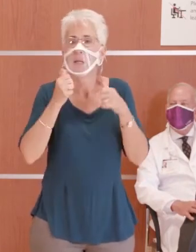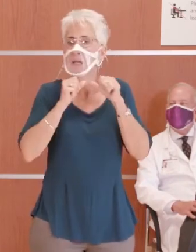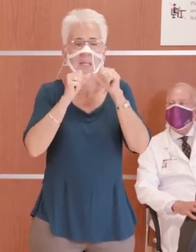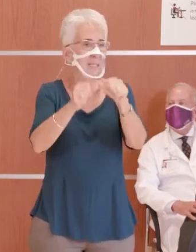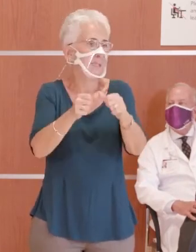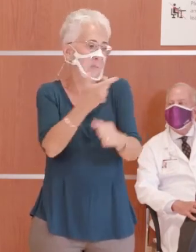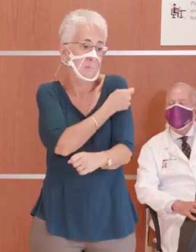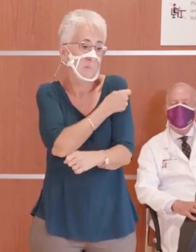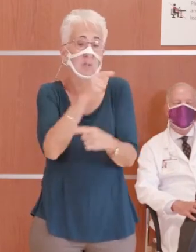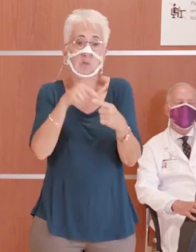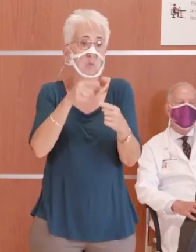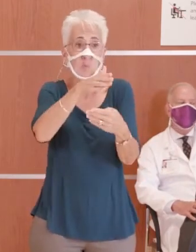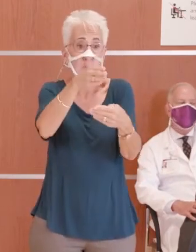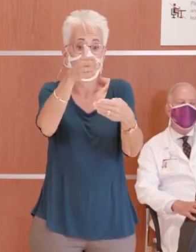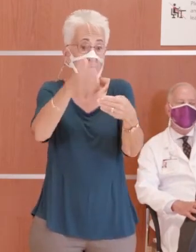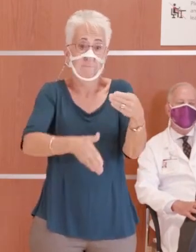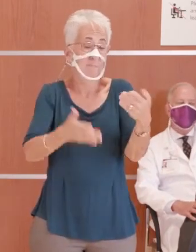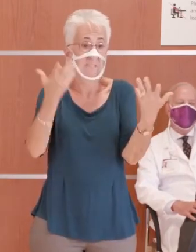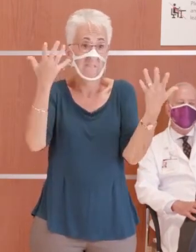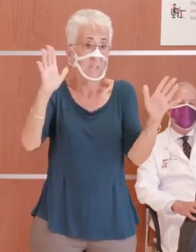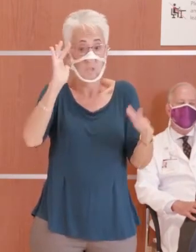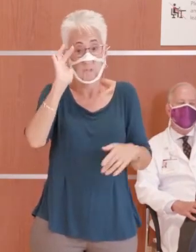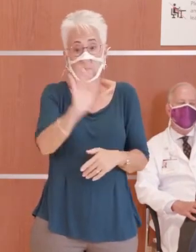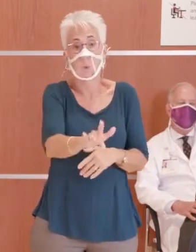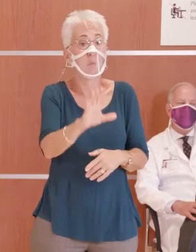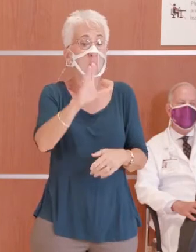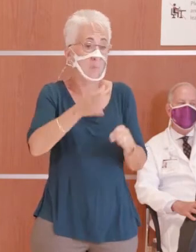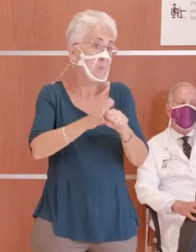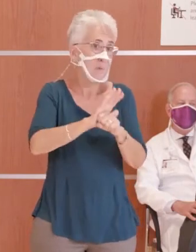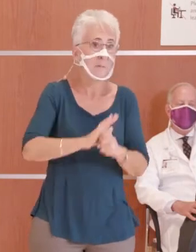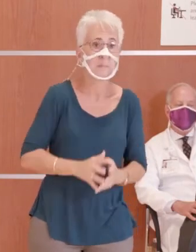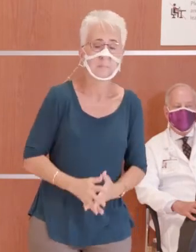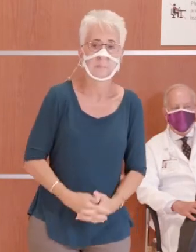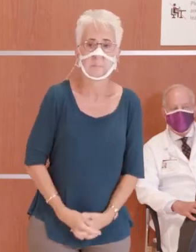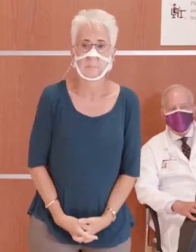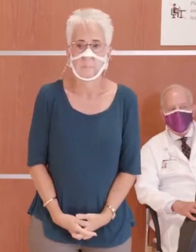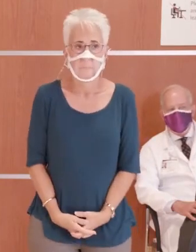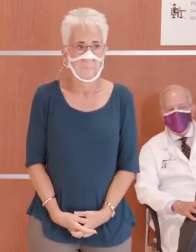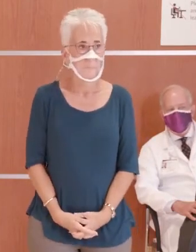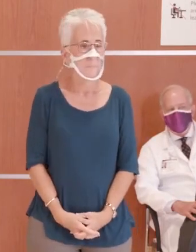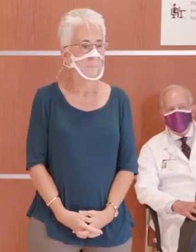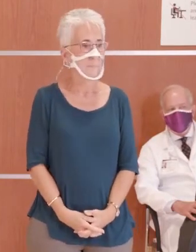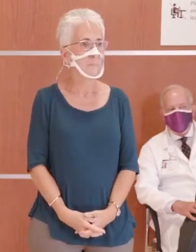end COVID-19. Thank you. And we'll take our next question here in the room.